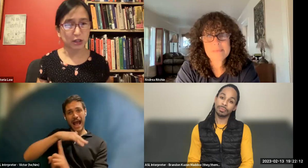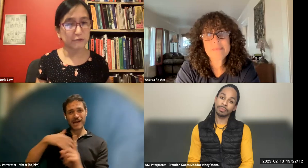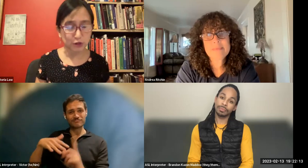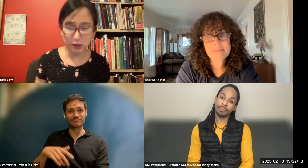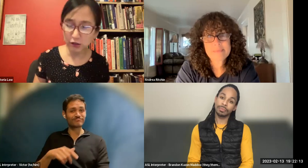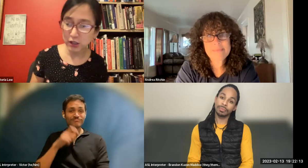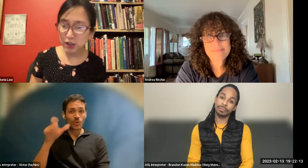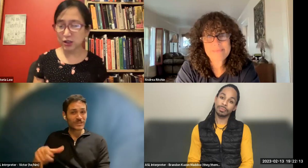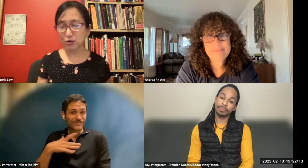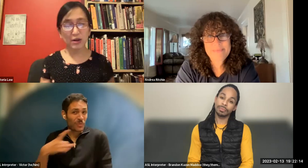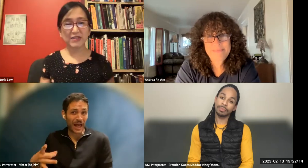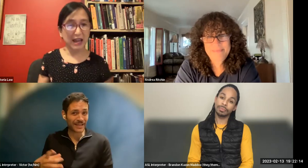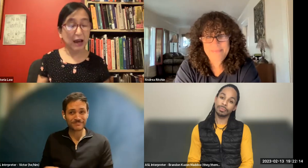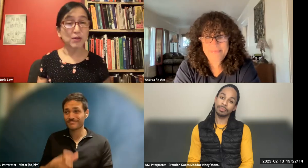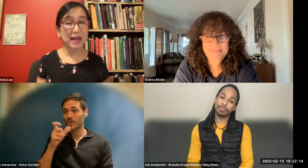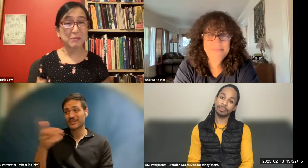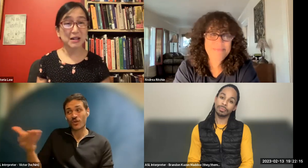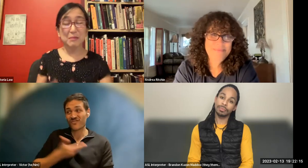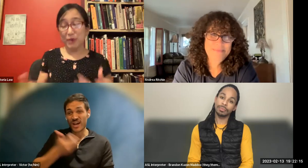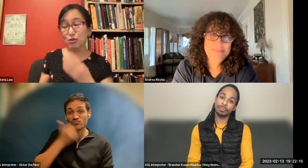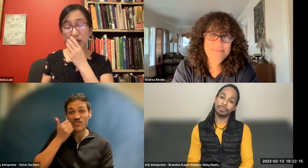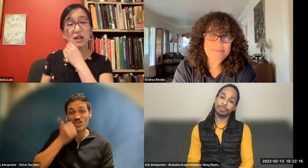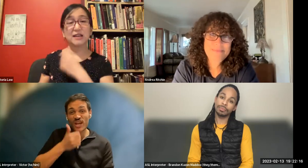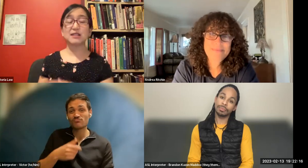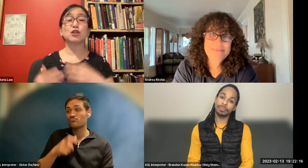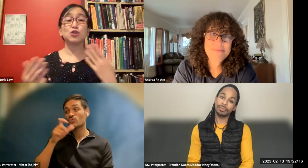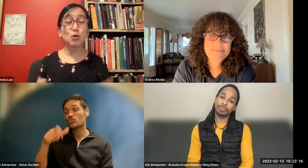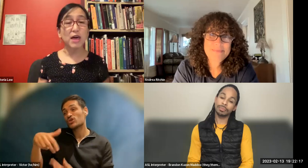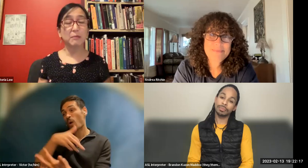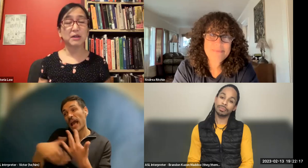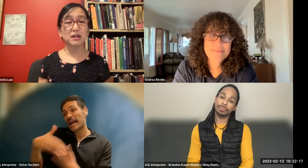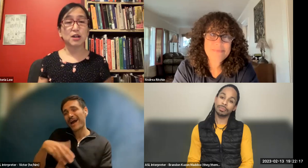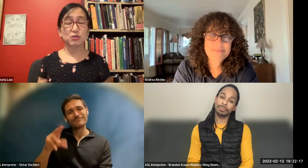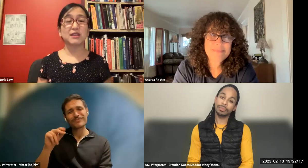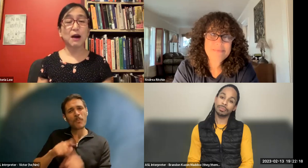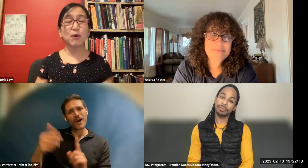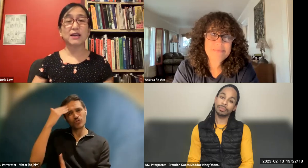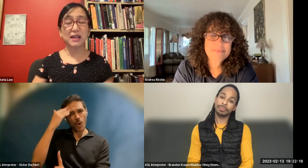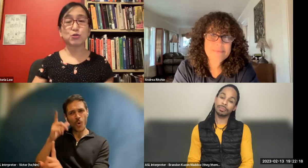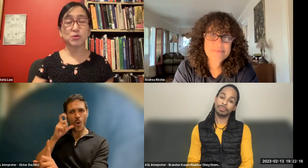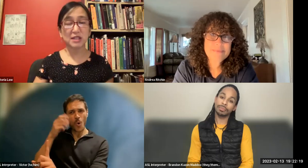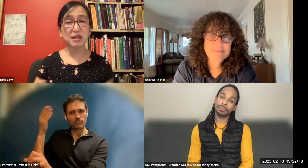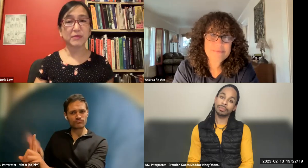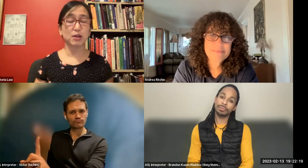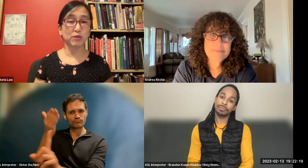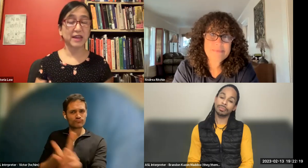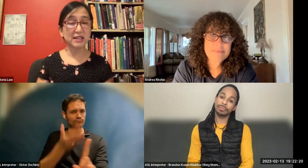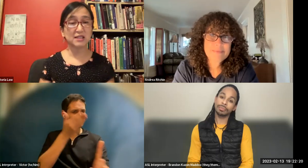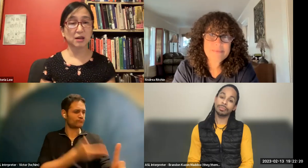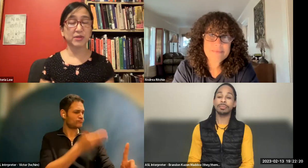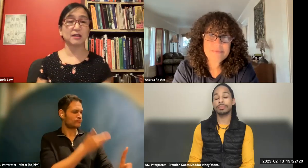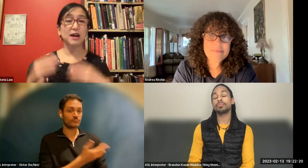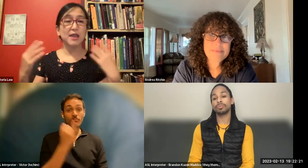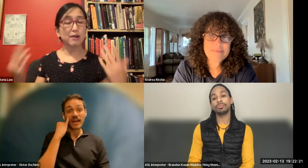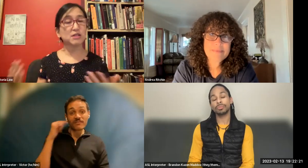your house every night for dinner. You don't have to hang out with them, but you can get to know them so that way, if you need something or if they